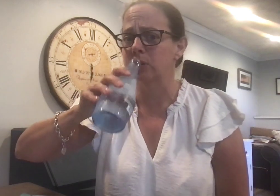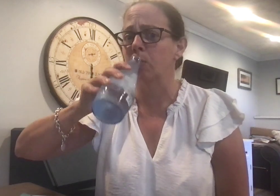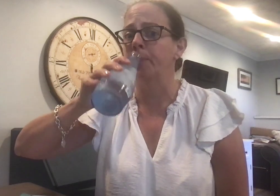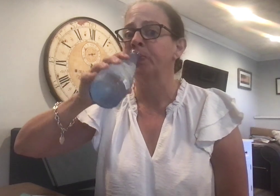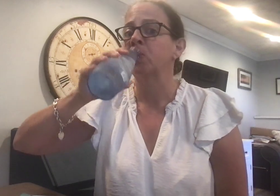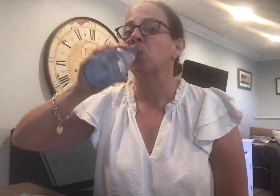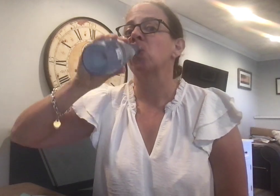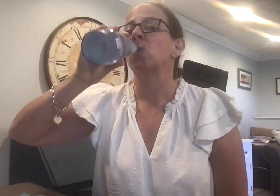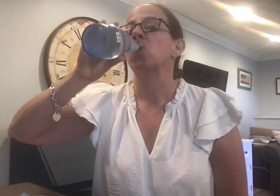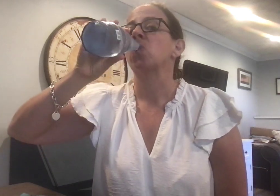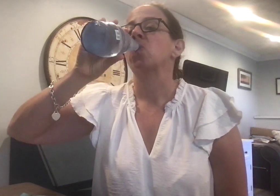school.